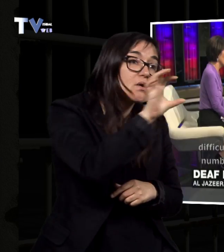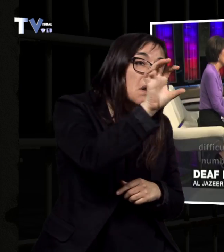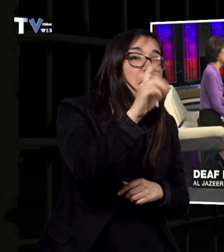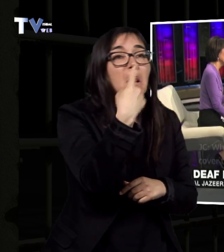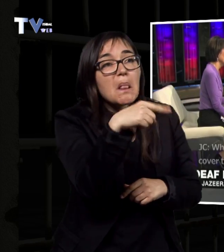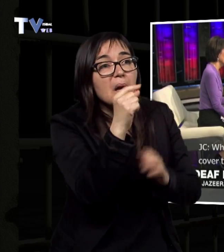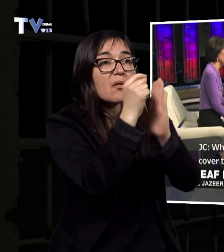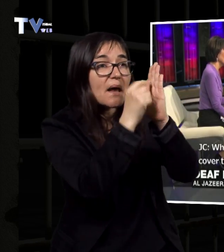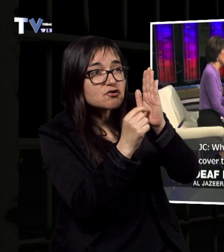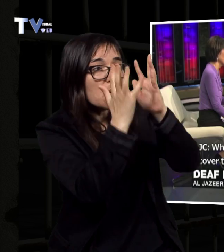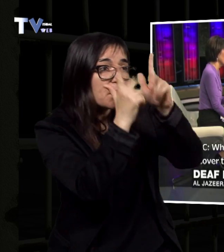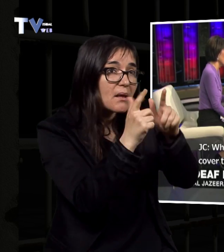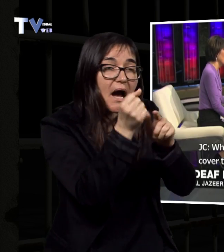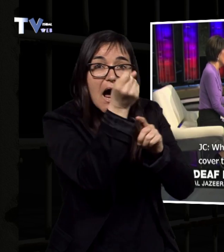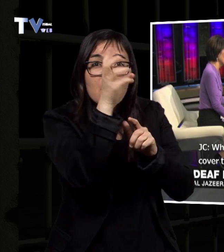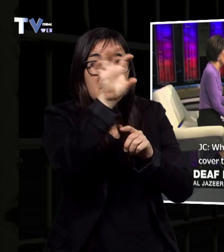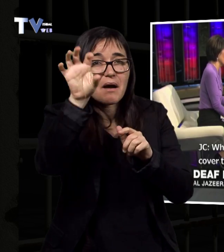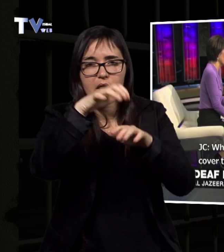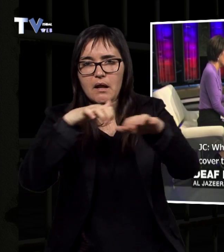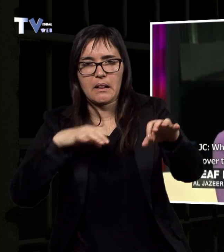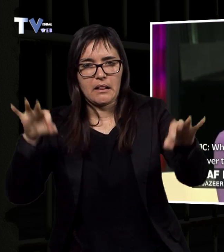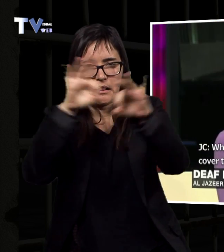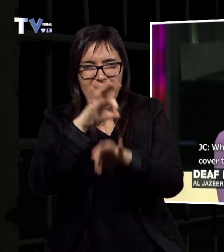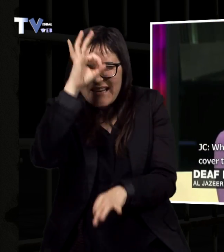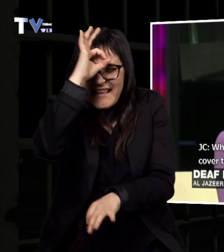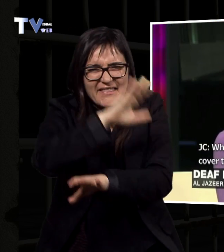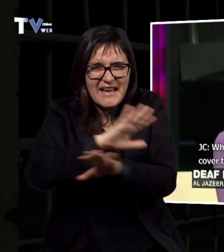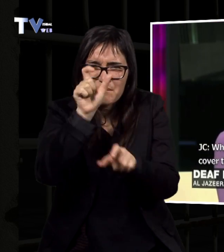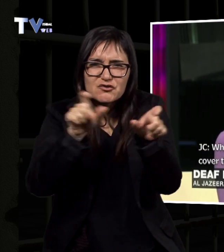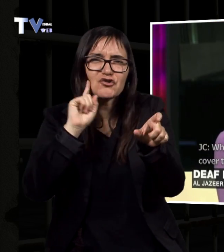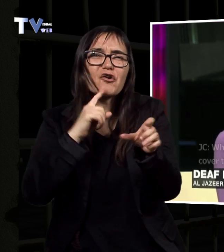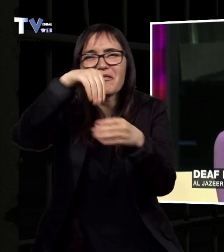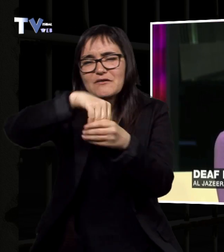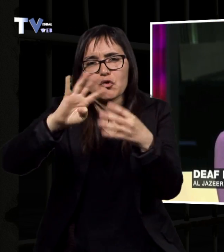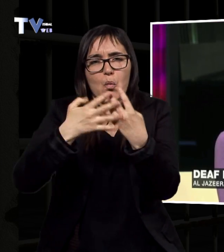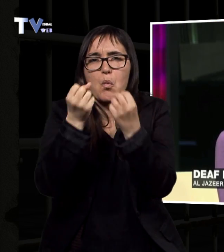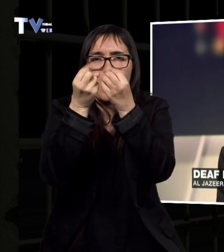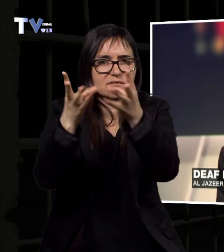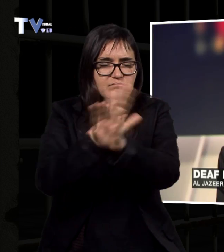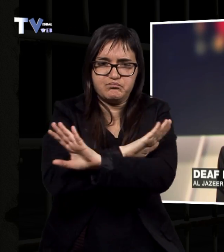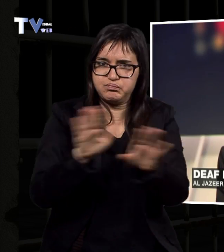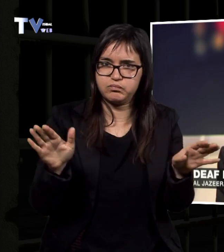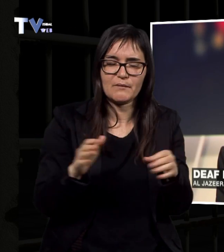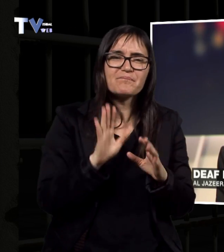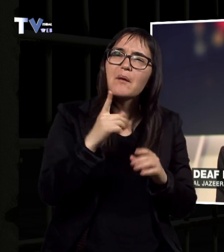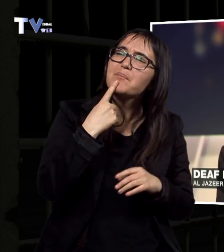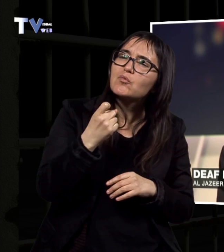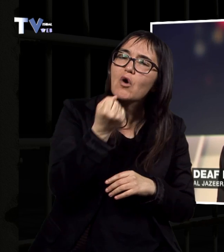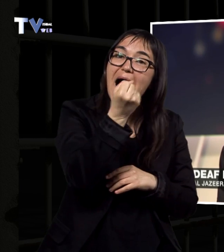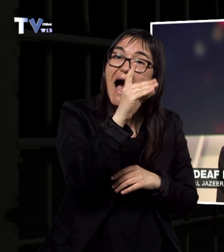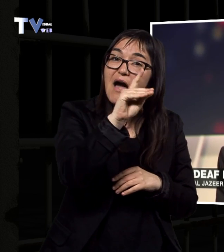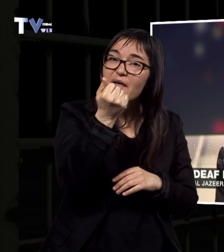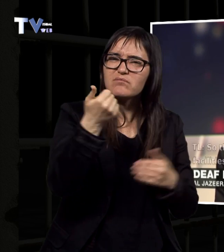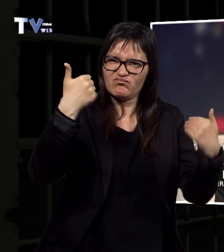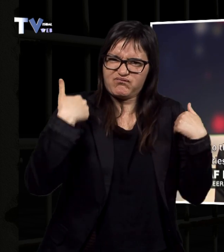nothing. What is the need? I mean, shouldn't the ADA sort of cover this need for compliance within a facility, a state or federal facility? So the